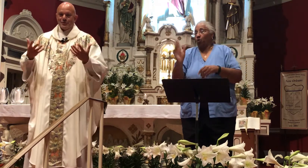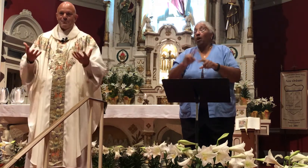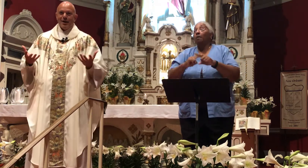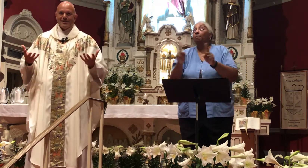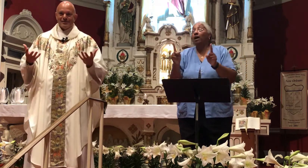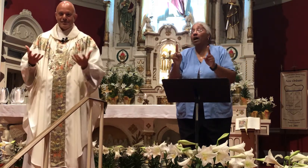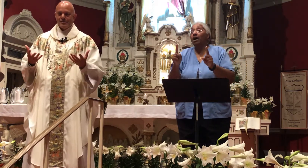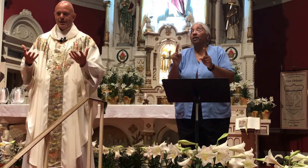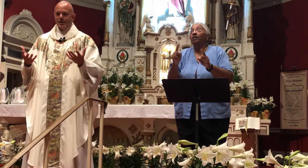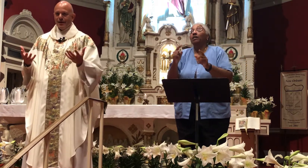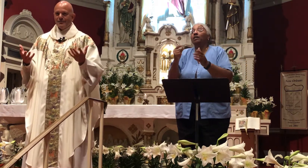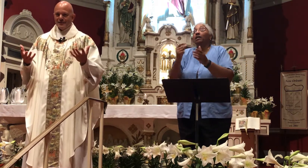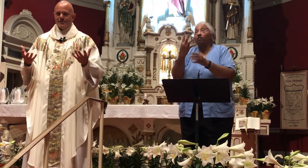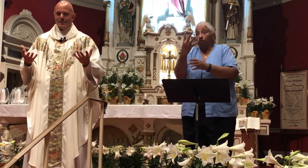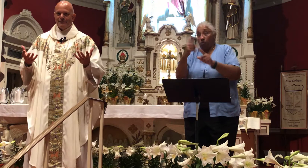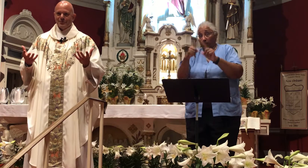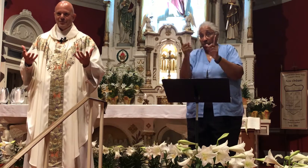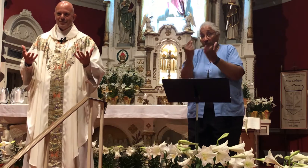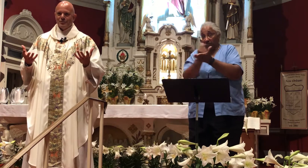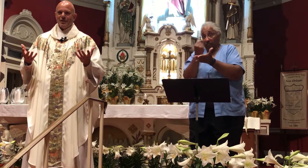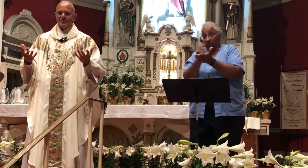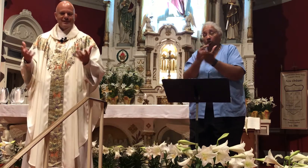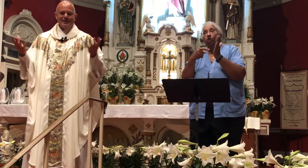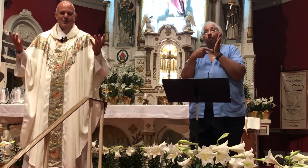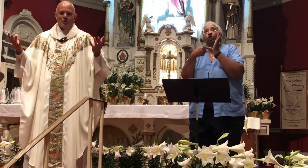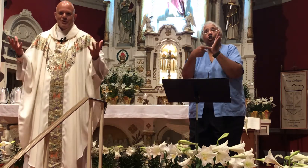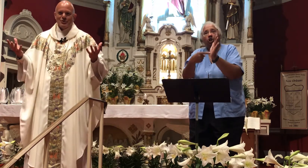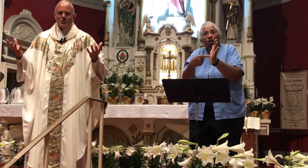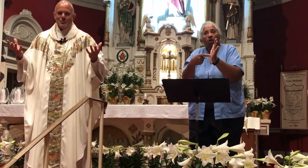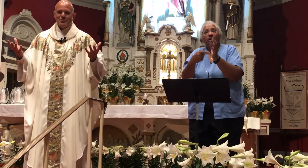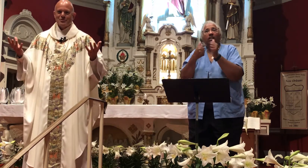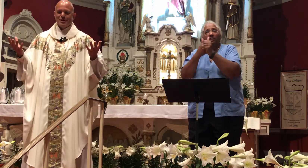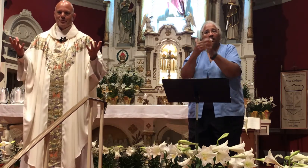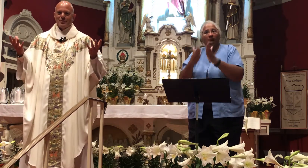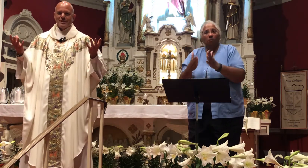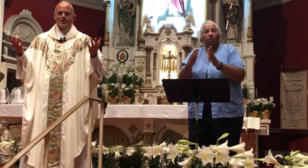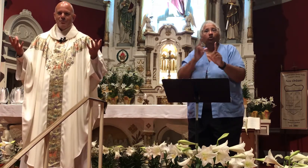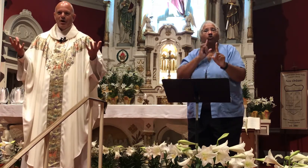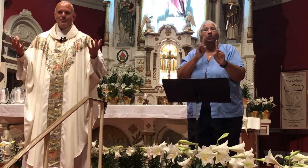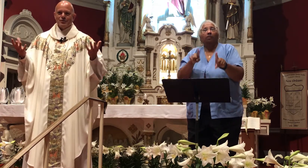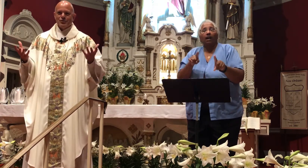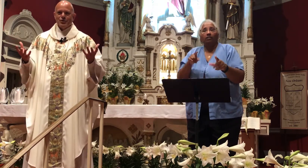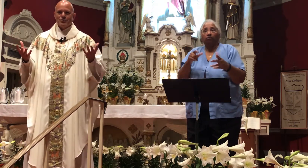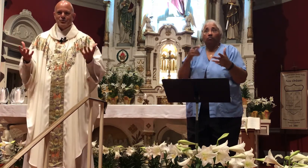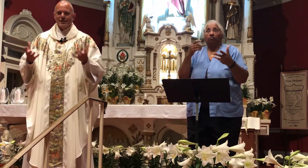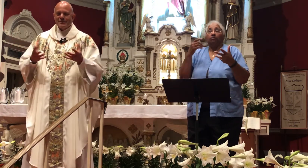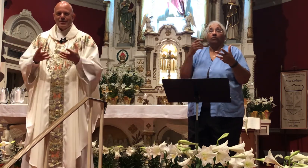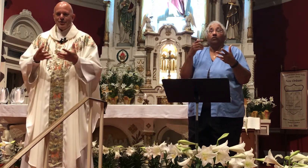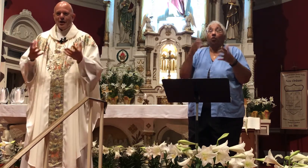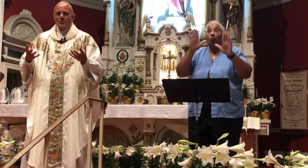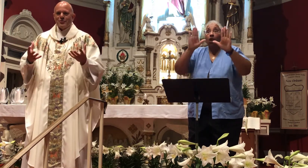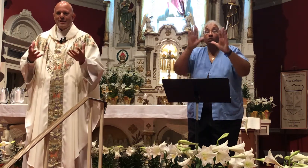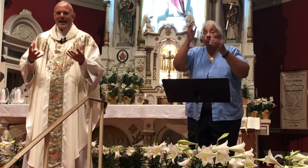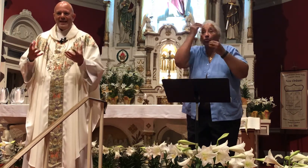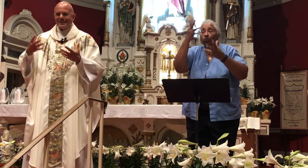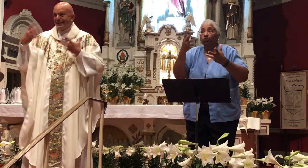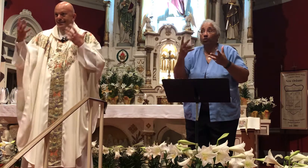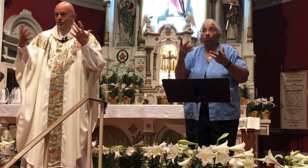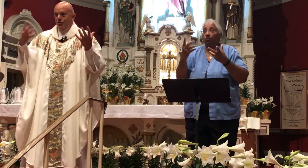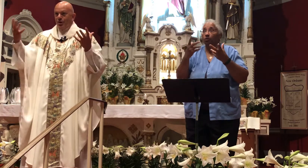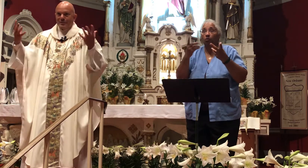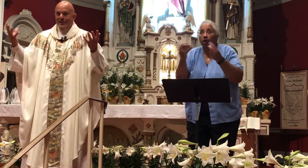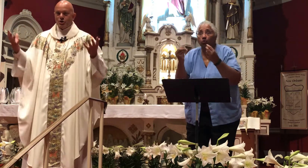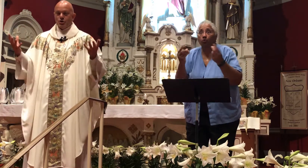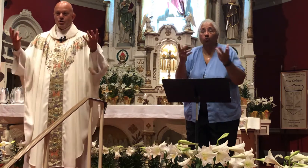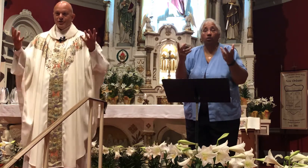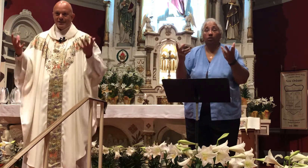dynamic response of the disciples as well. They didn't know what to do with this marvelous news. They didn't know how to react. They